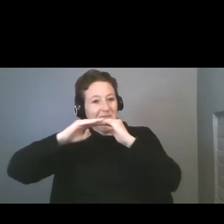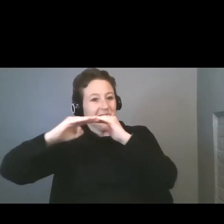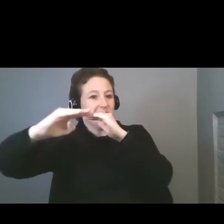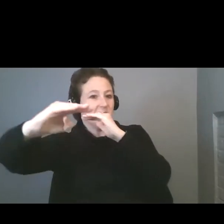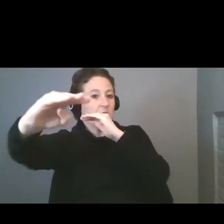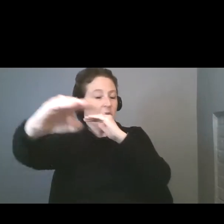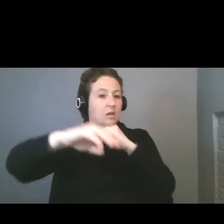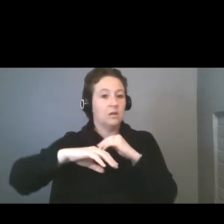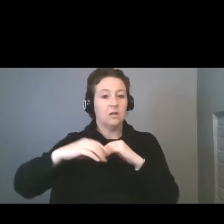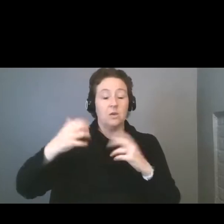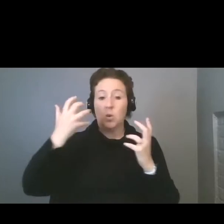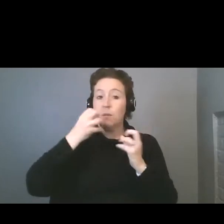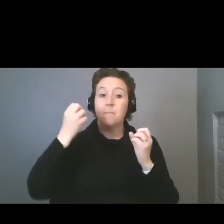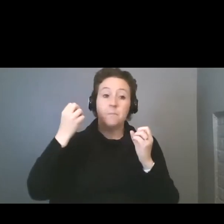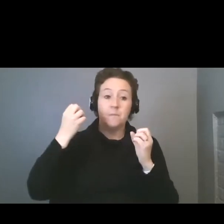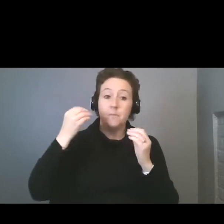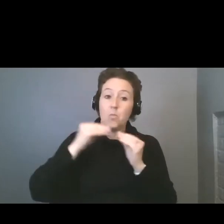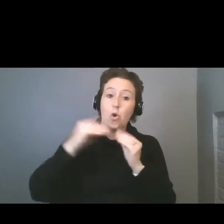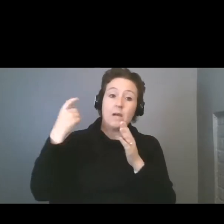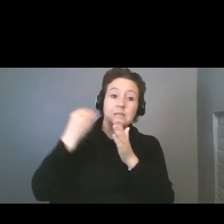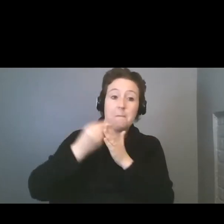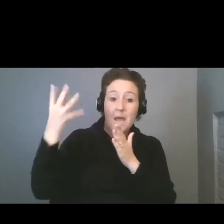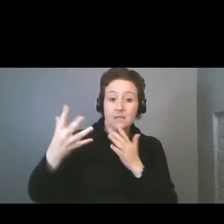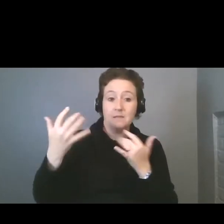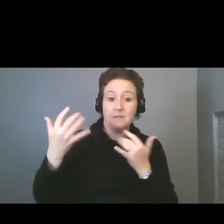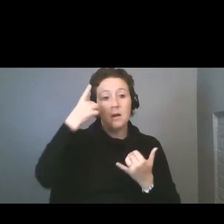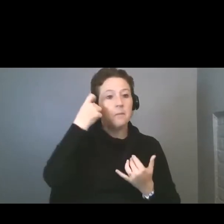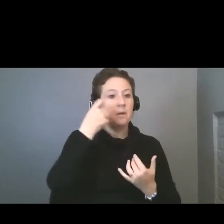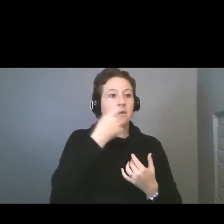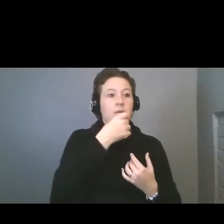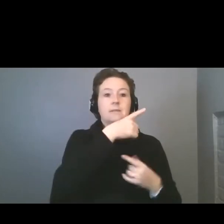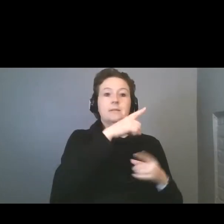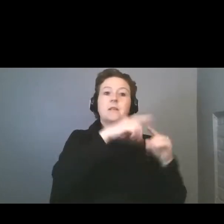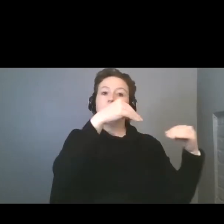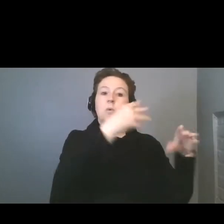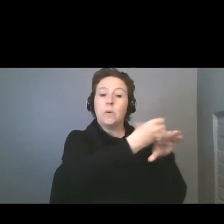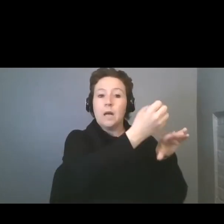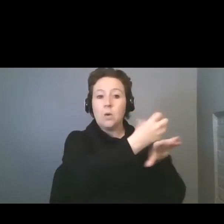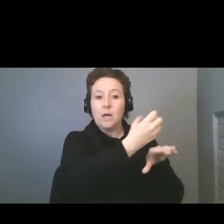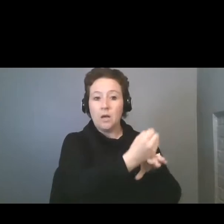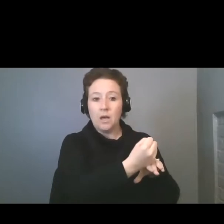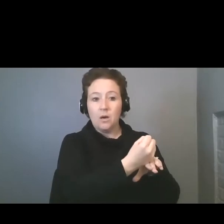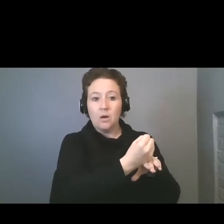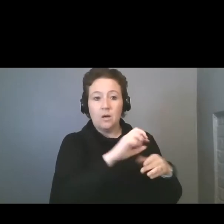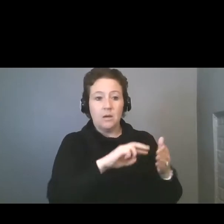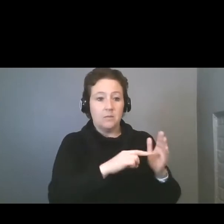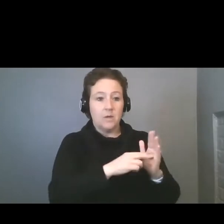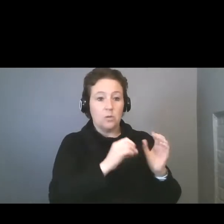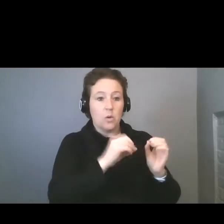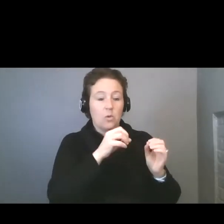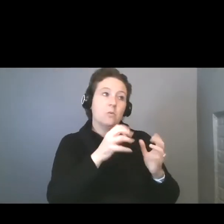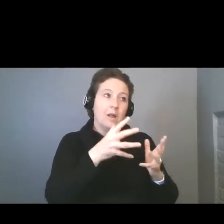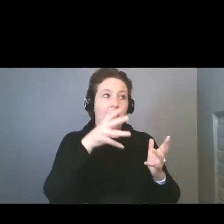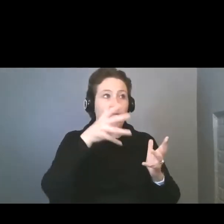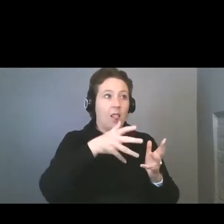costs have skyrocketed because with stores out of things, then there's nothing left to donate, or there's less to donate